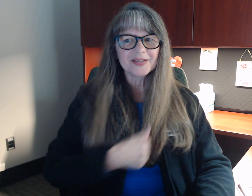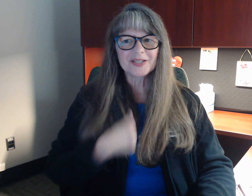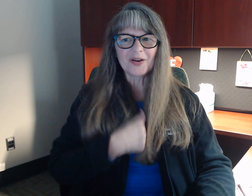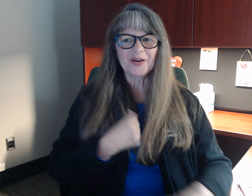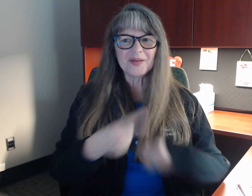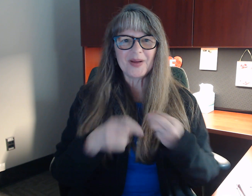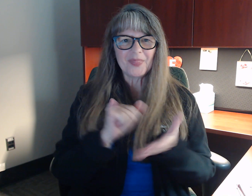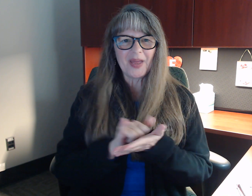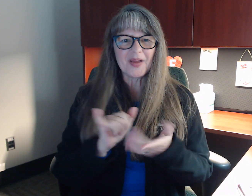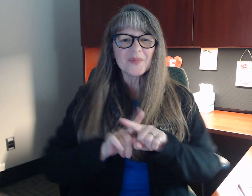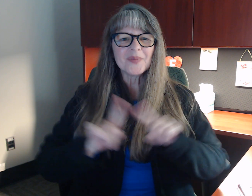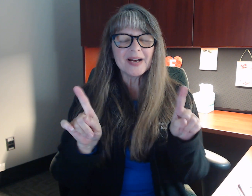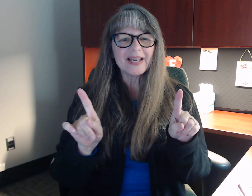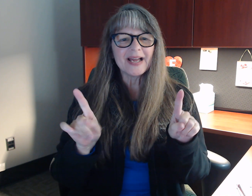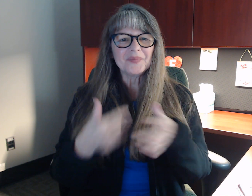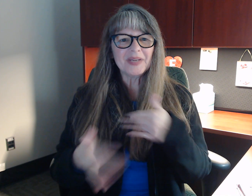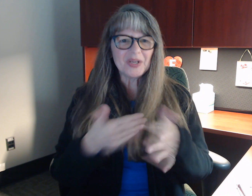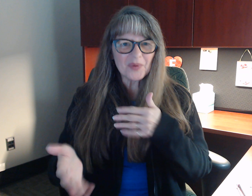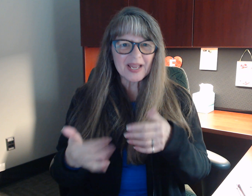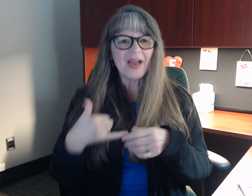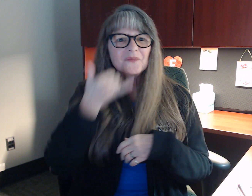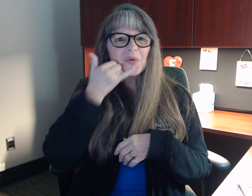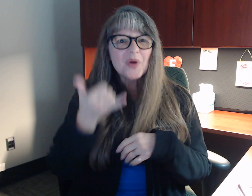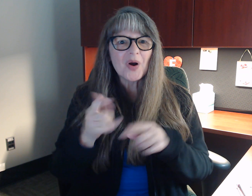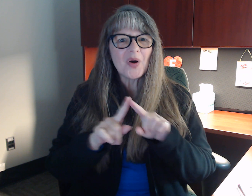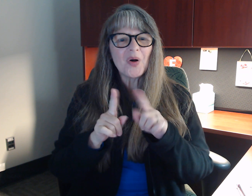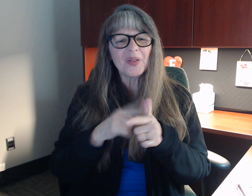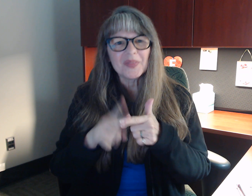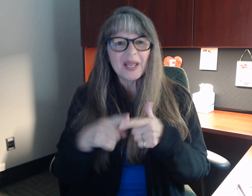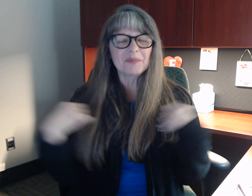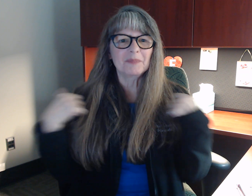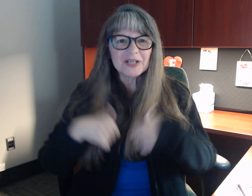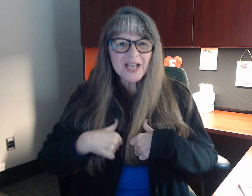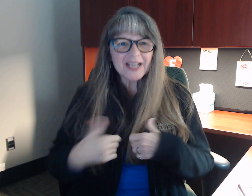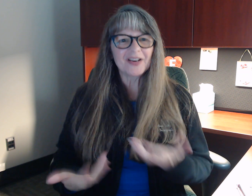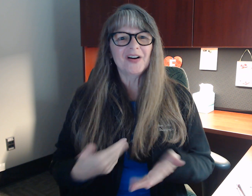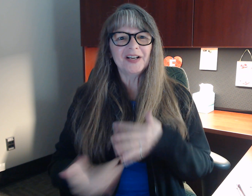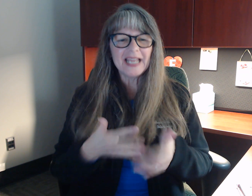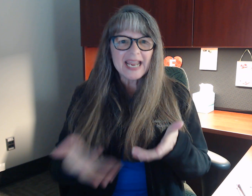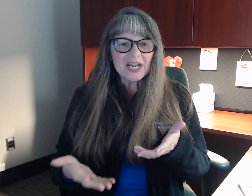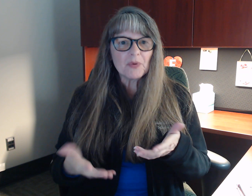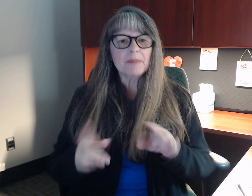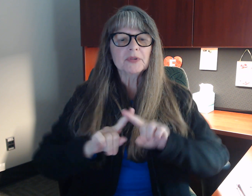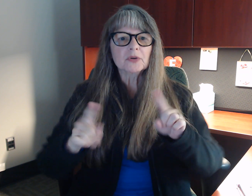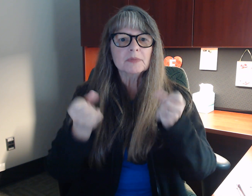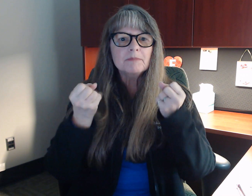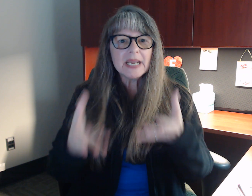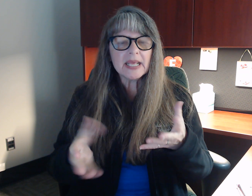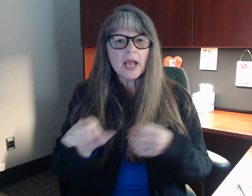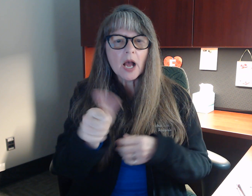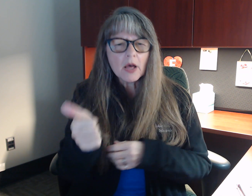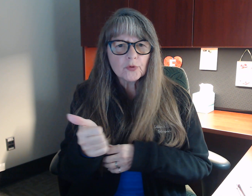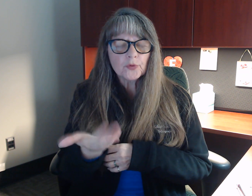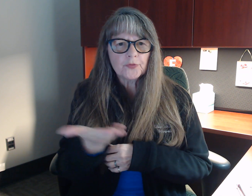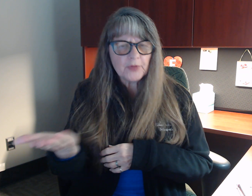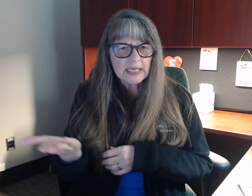Sorry about that, but anyway, I had a phone call and then I had to put my jacket on. Anyway, but there's many other things